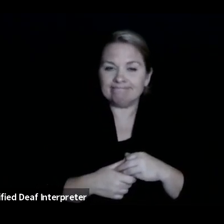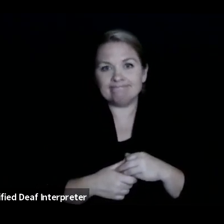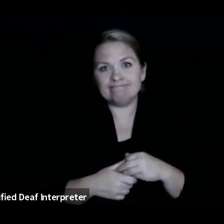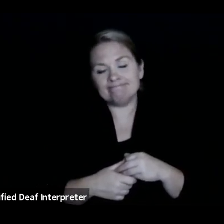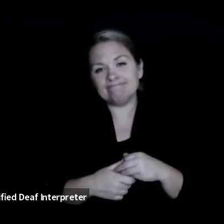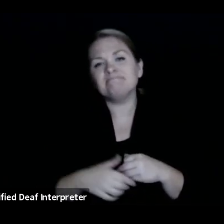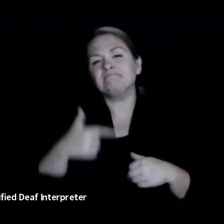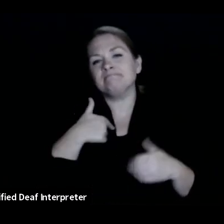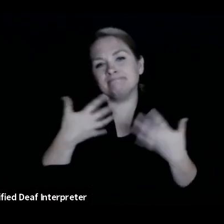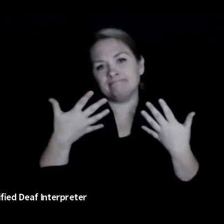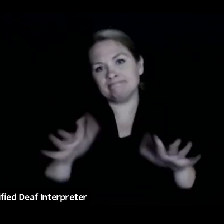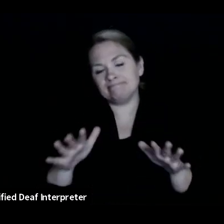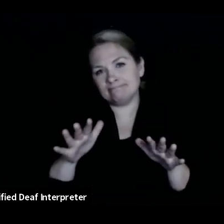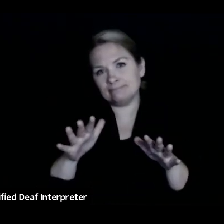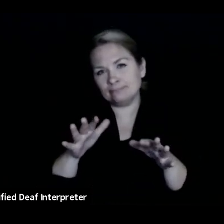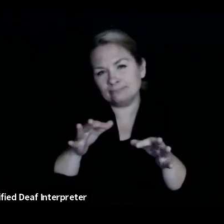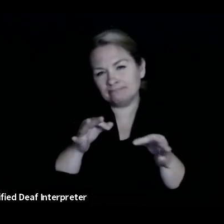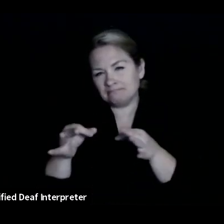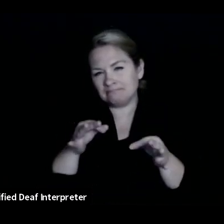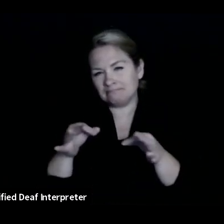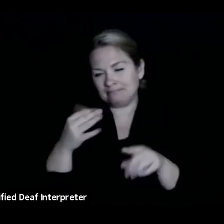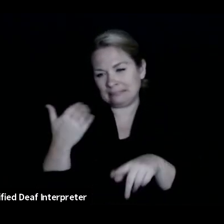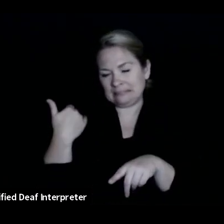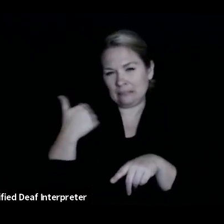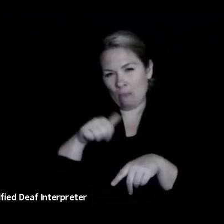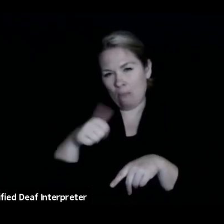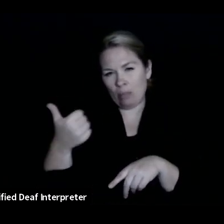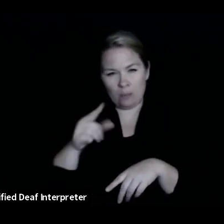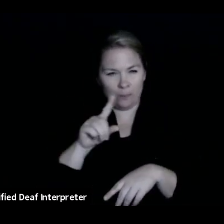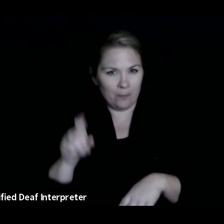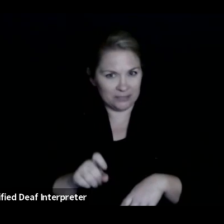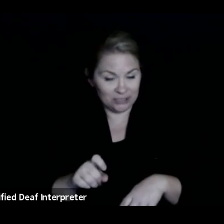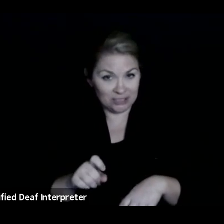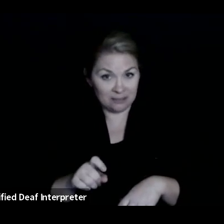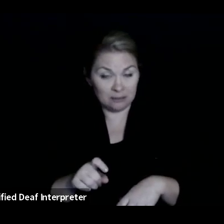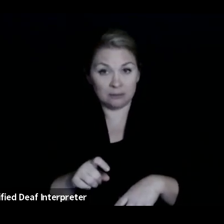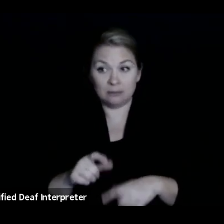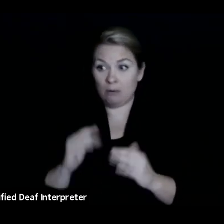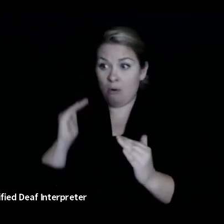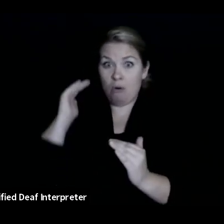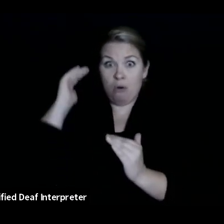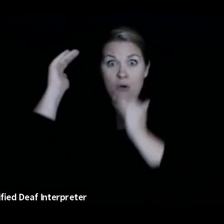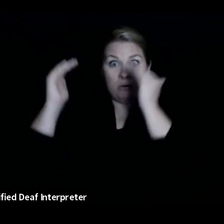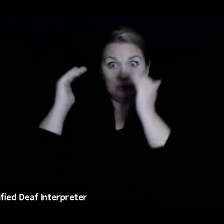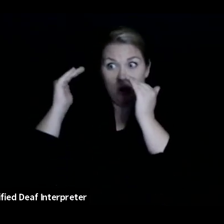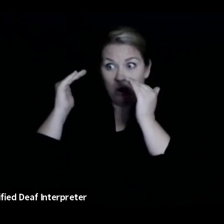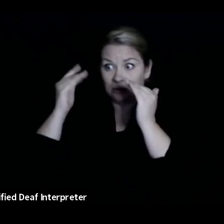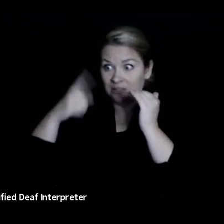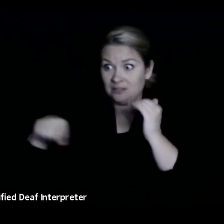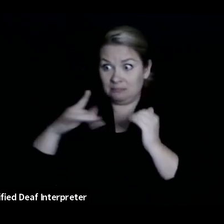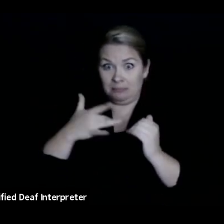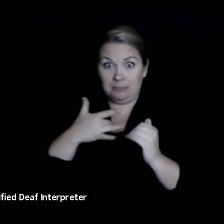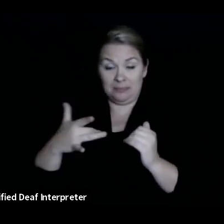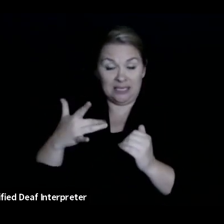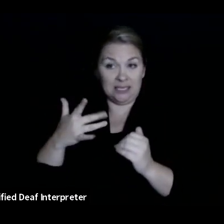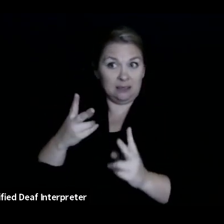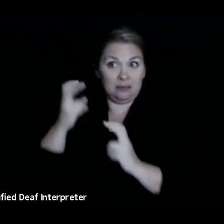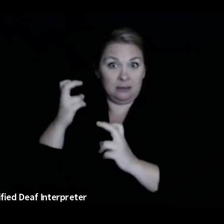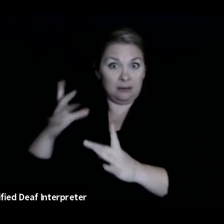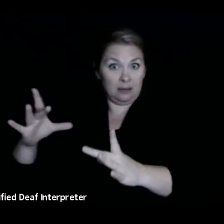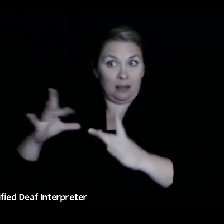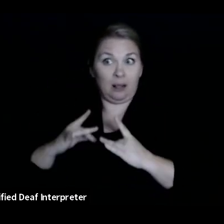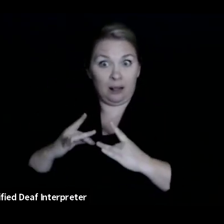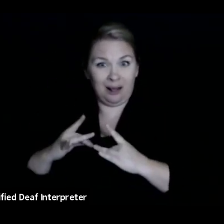it's oftentimes the adults that are bringing disease in to the setting, less so